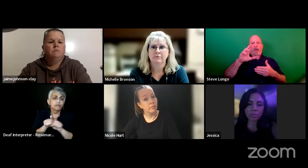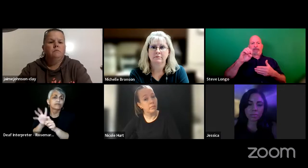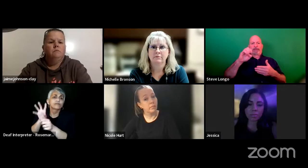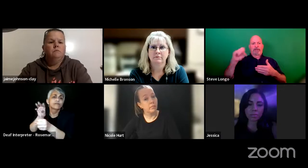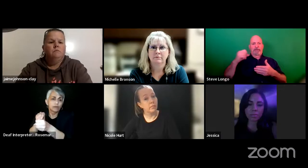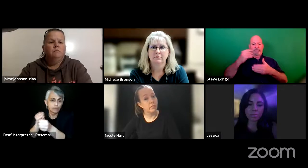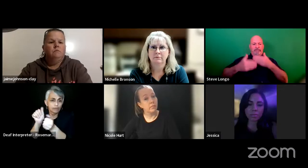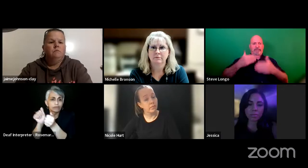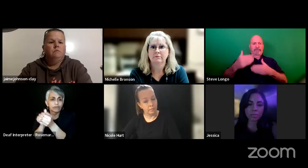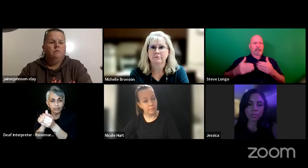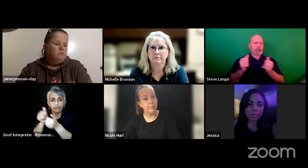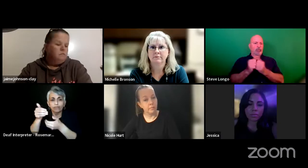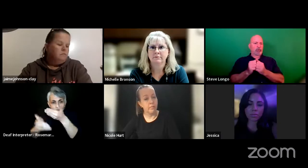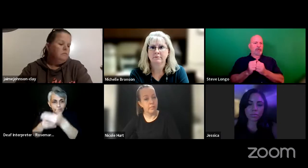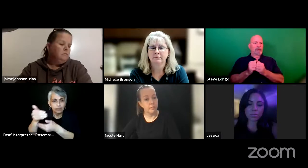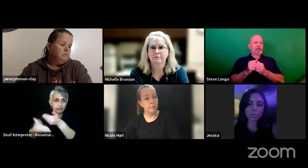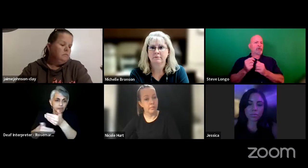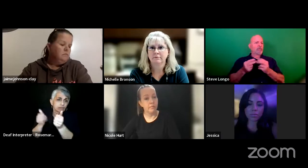Needing to clarify.